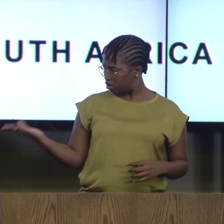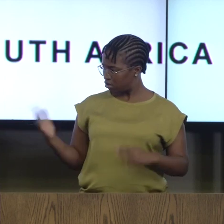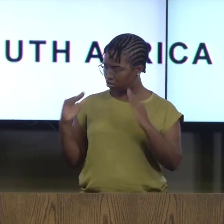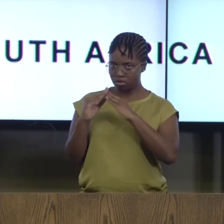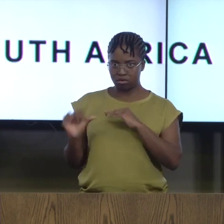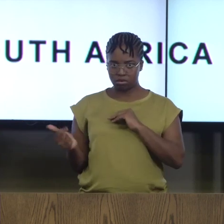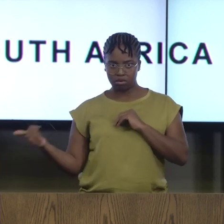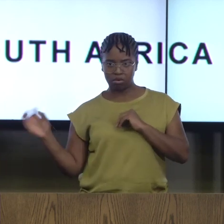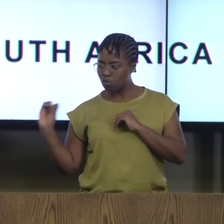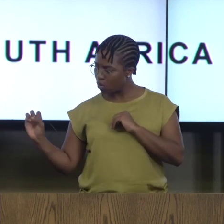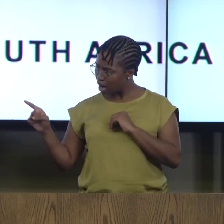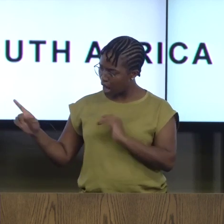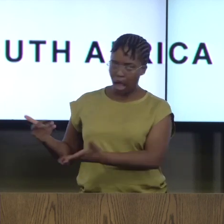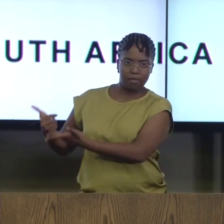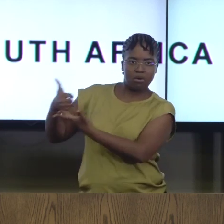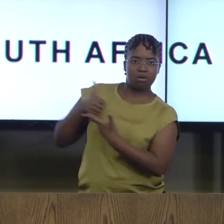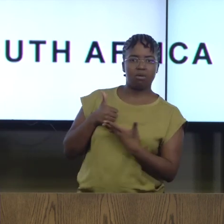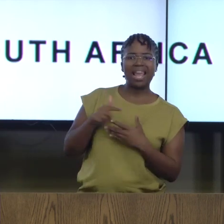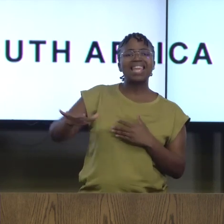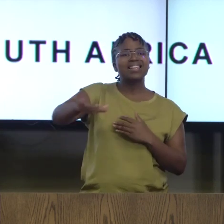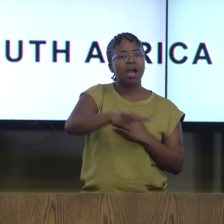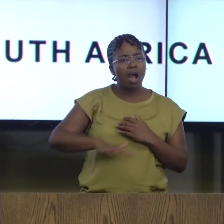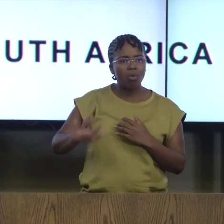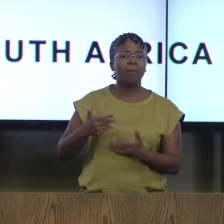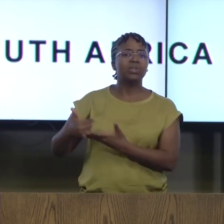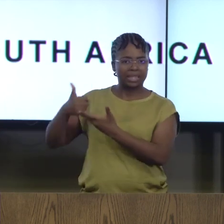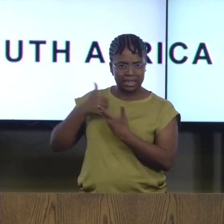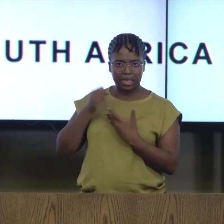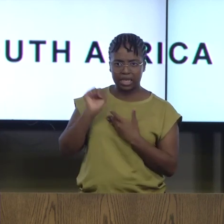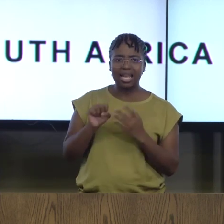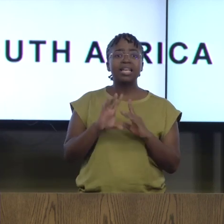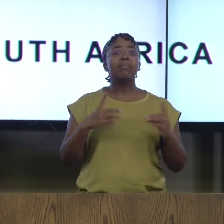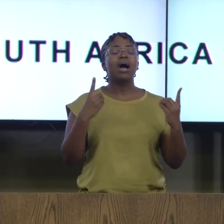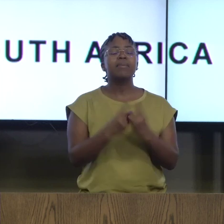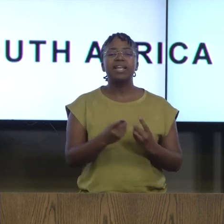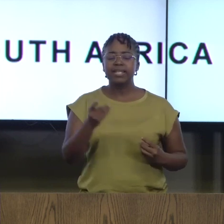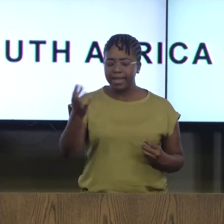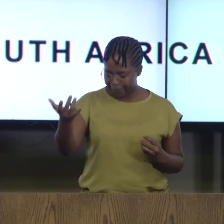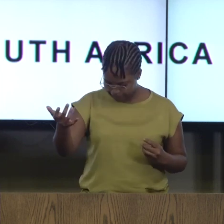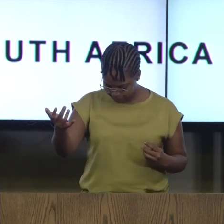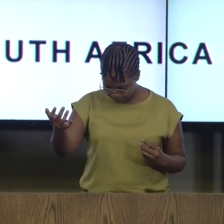Settlement, nabo bazosincedisa ngendawo, baphinde futhi sincediswe na i-department